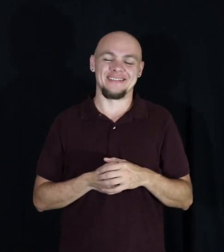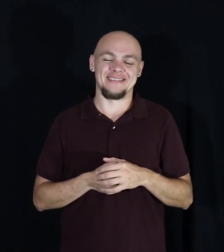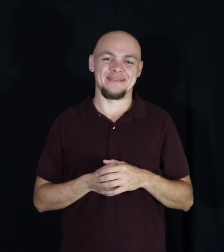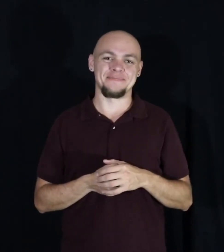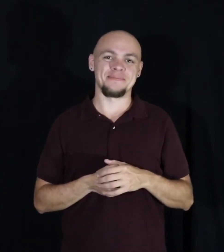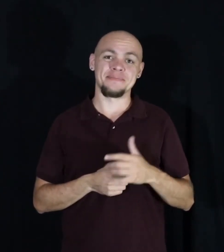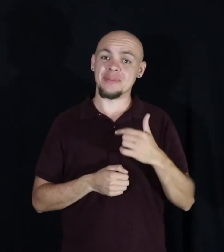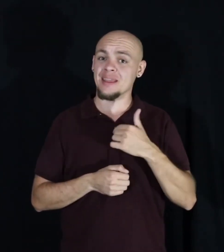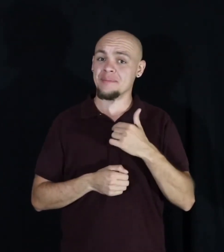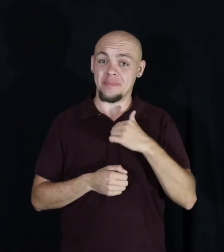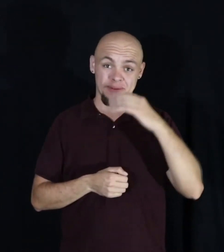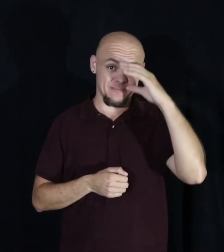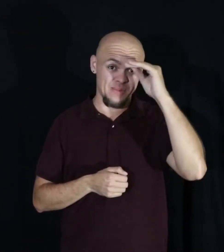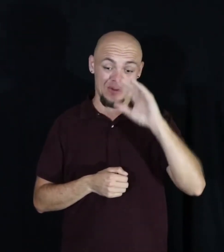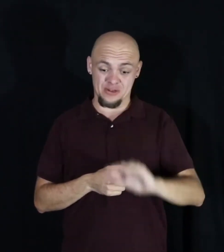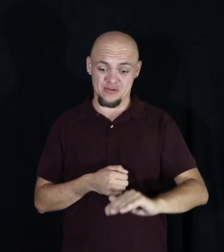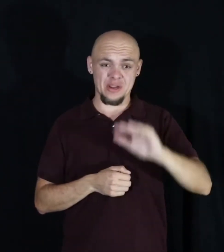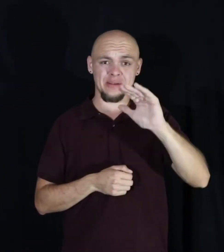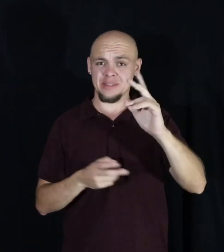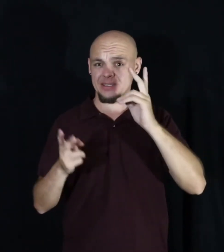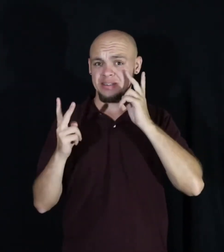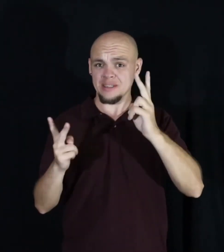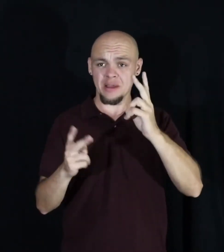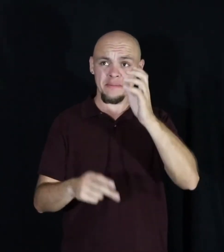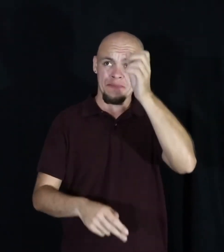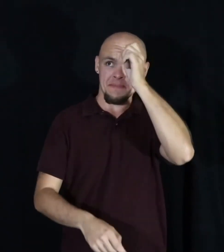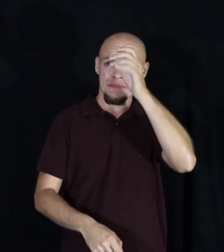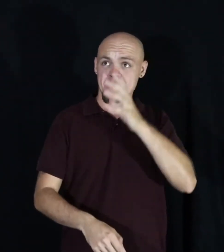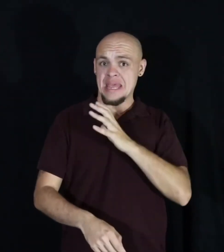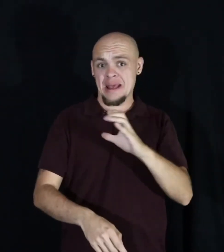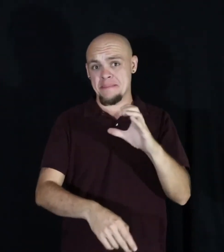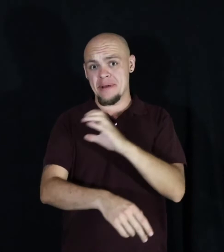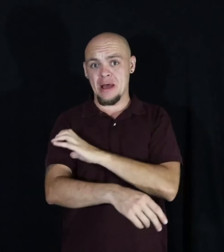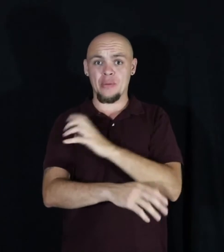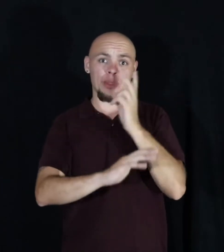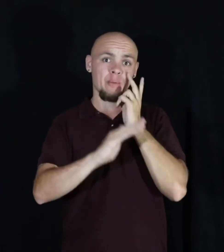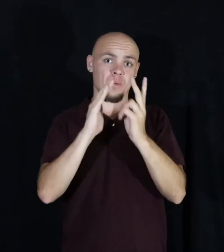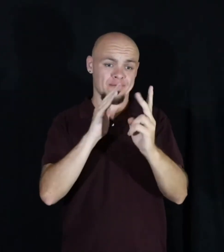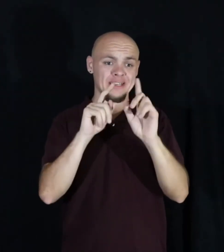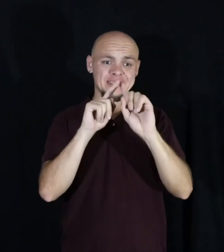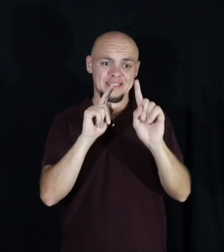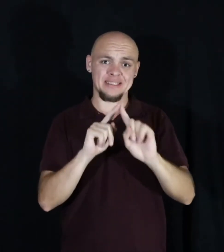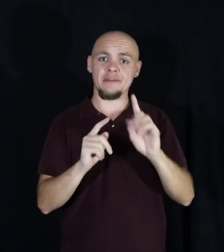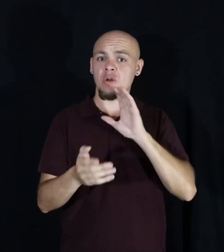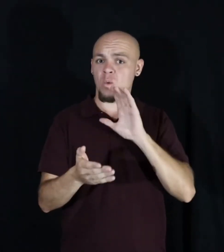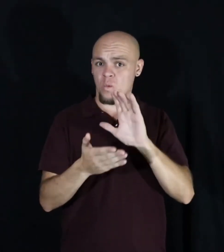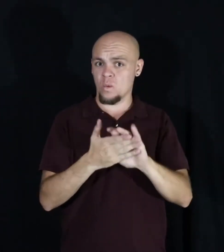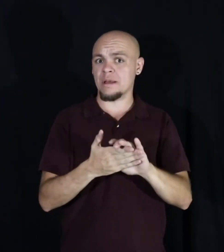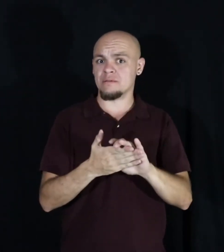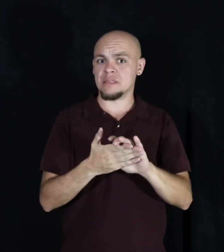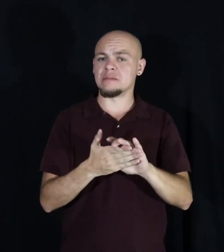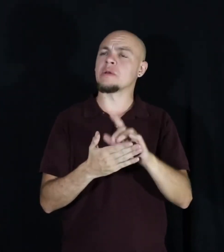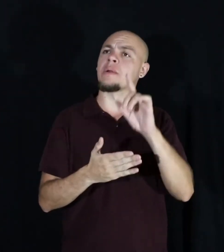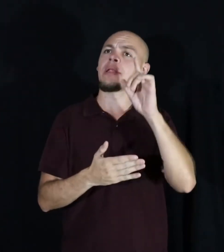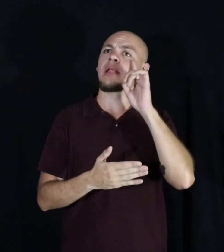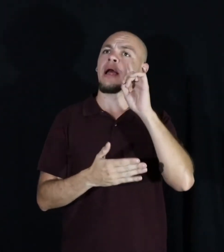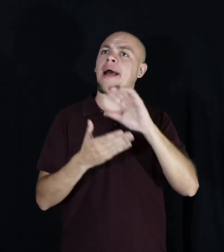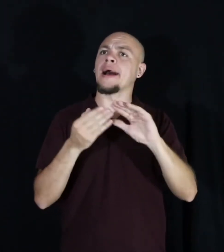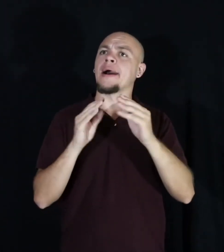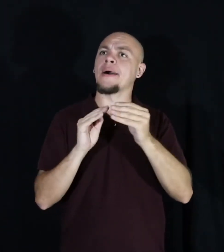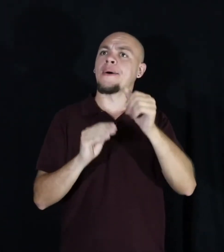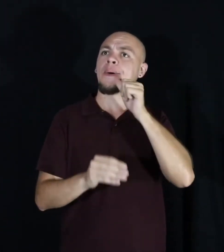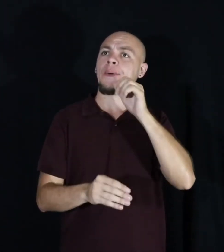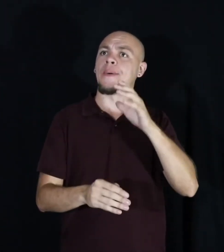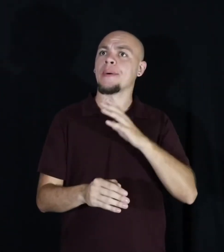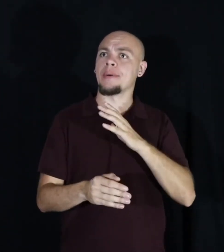As a boy growing up in polygamy, you saw men in power, the prophets, with multiple wives. And so you began telling yourself the story that a woman is